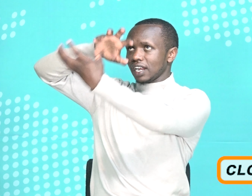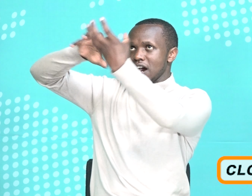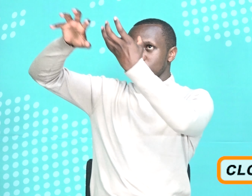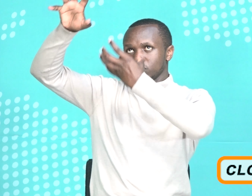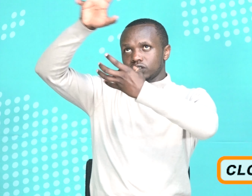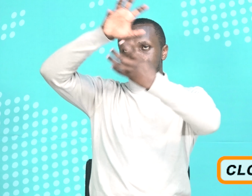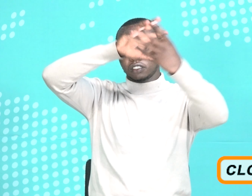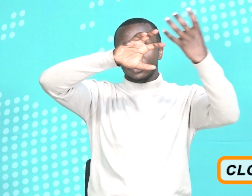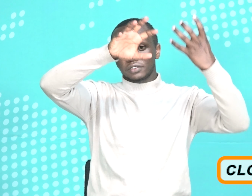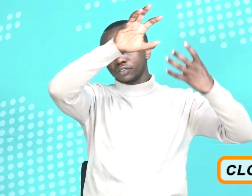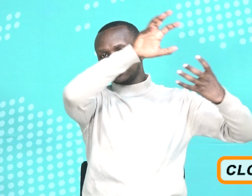clouds,